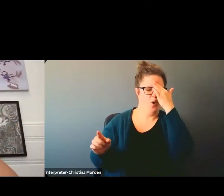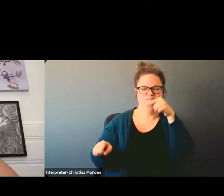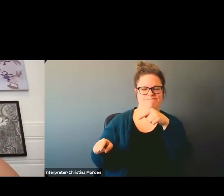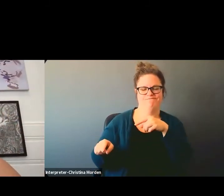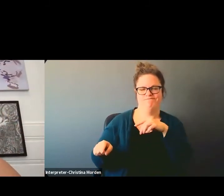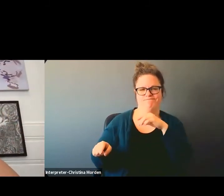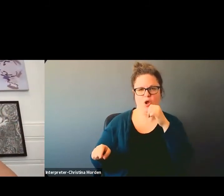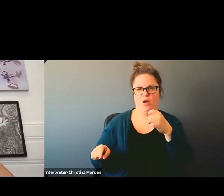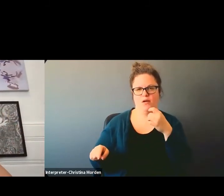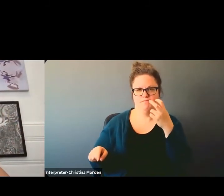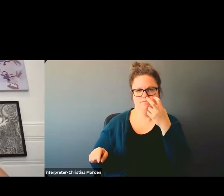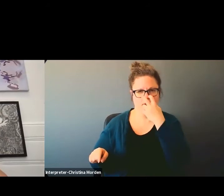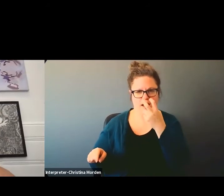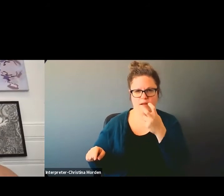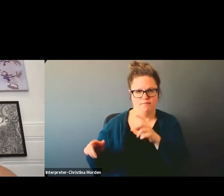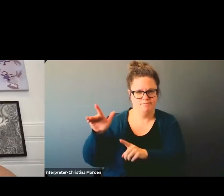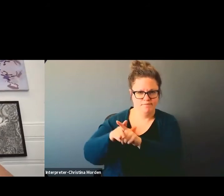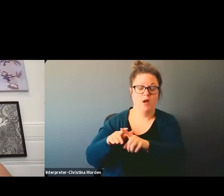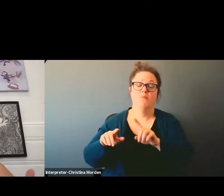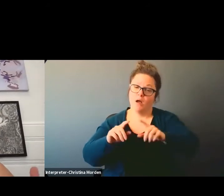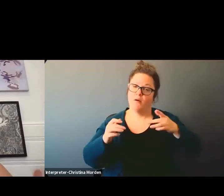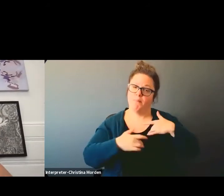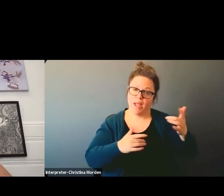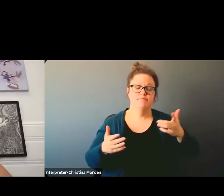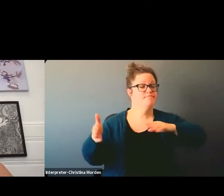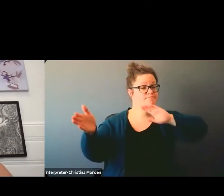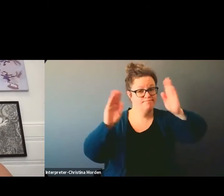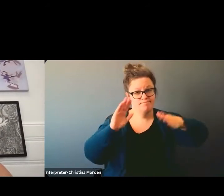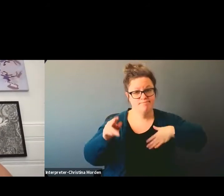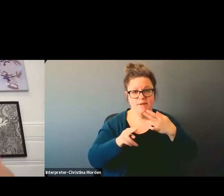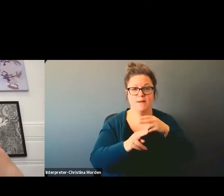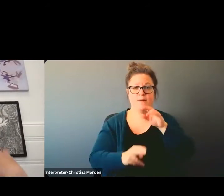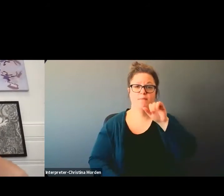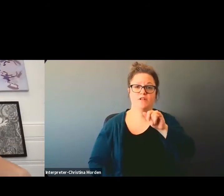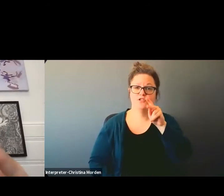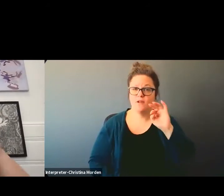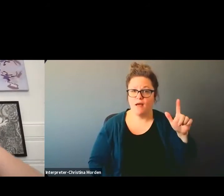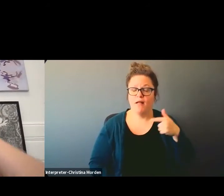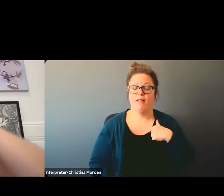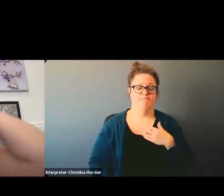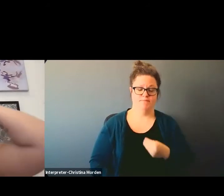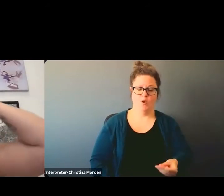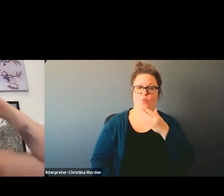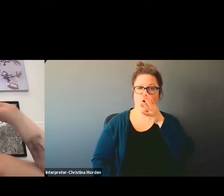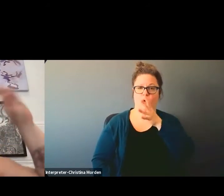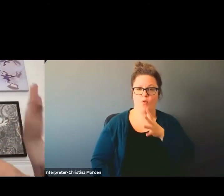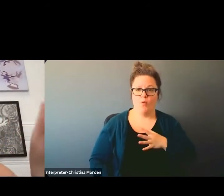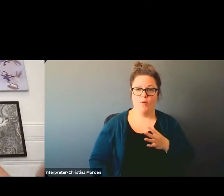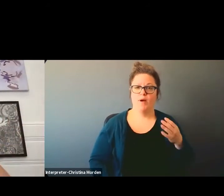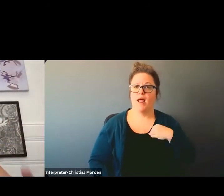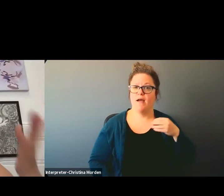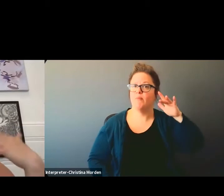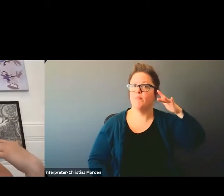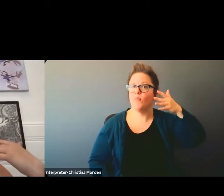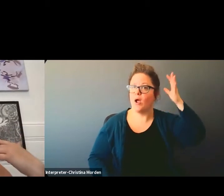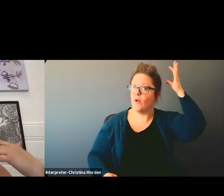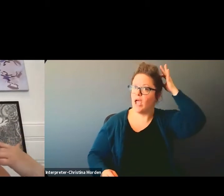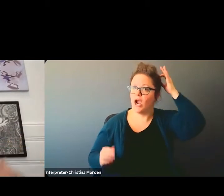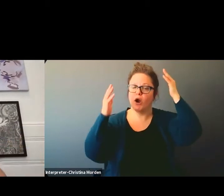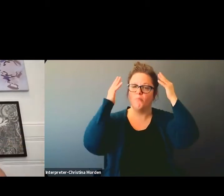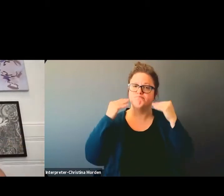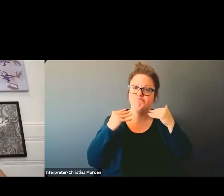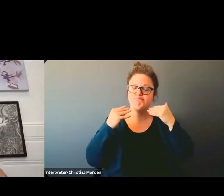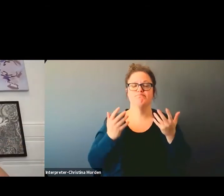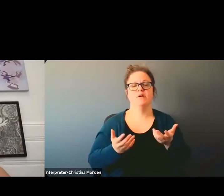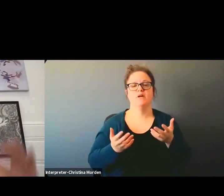blind community that was coming. But so you would say, hi, my name's Jenel. I'm a white woman with medium length brown hair and a